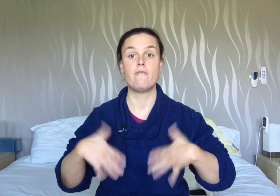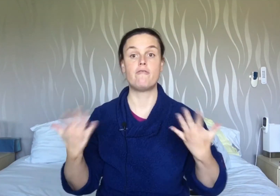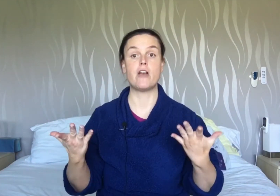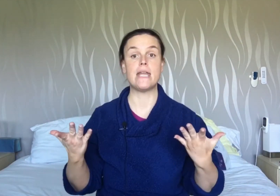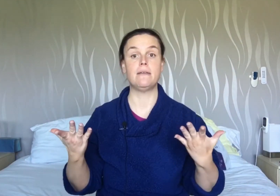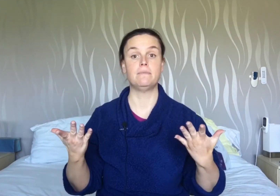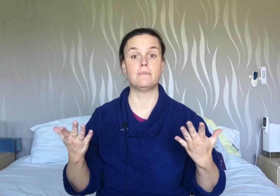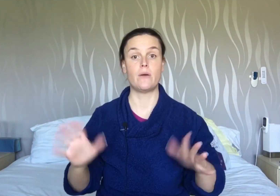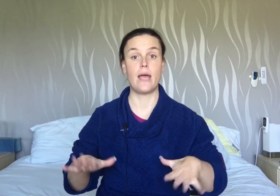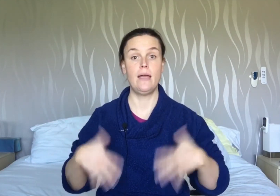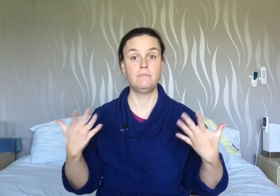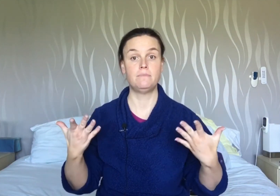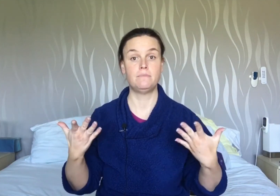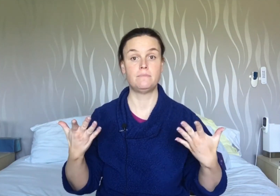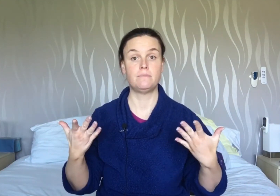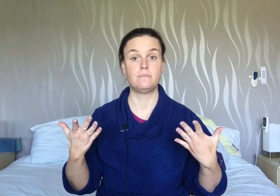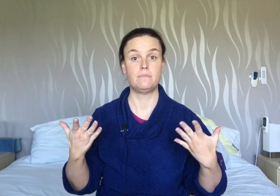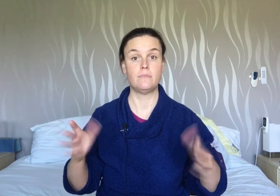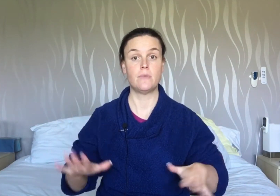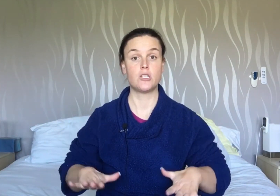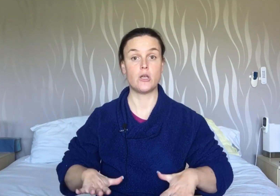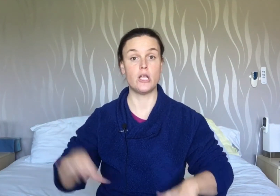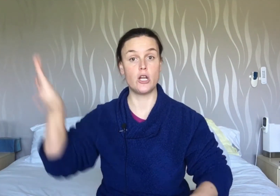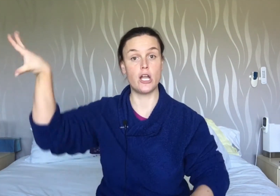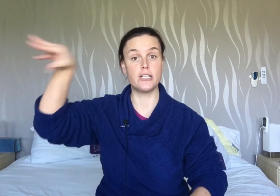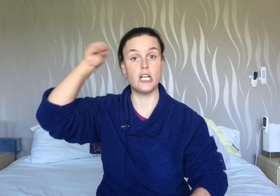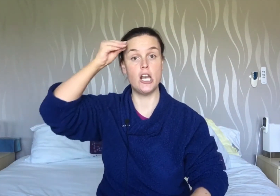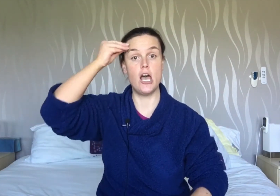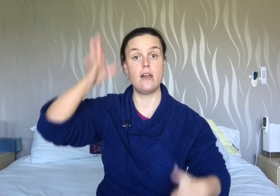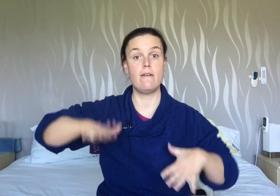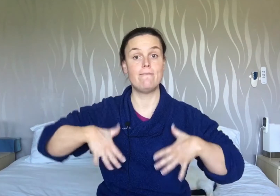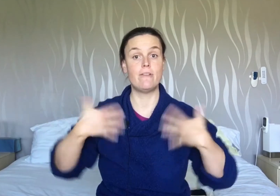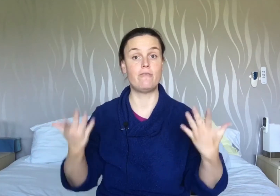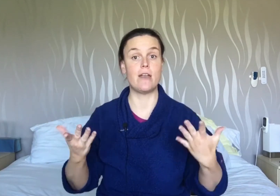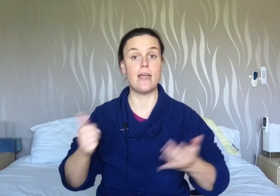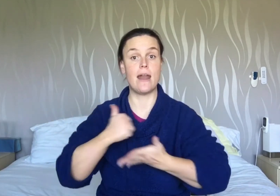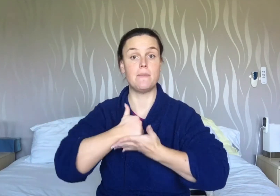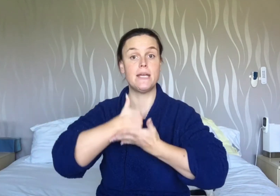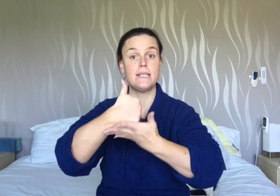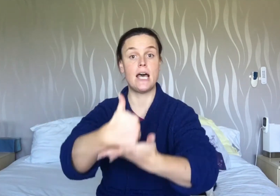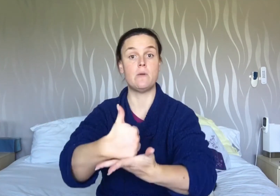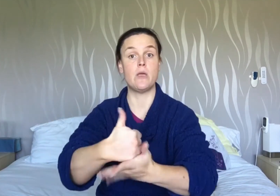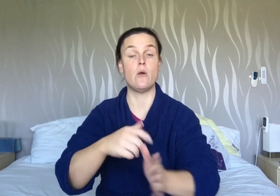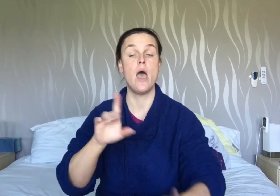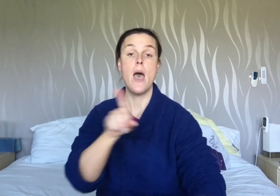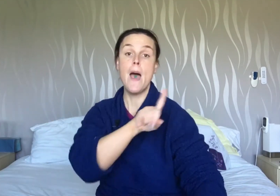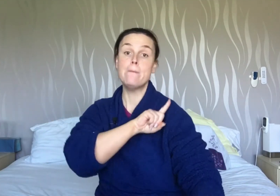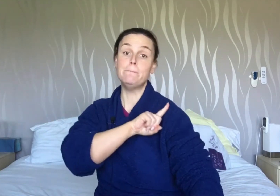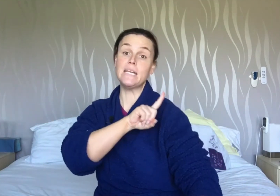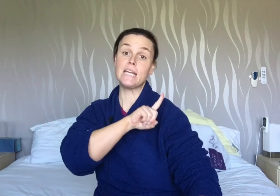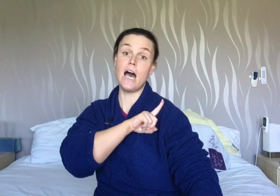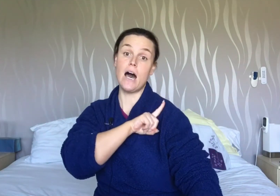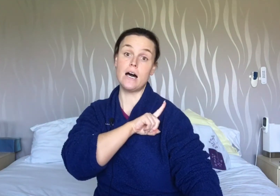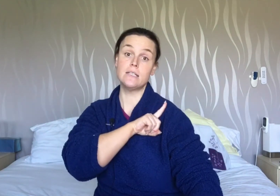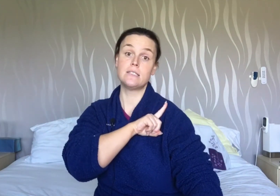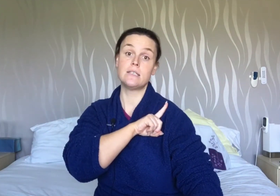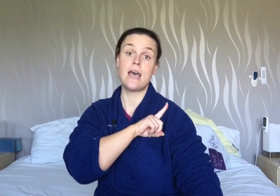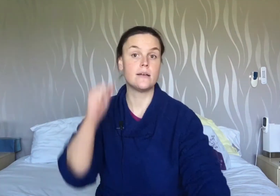Free, okay? So you're going to learn for free, and I'm here to help you because